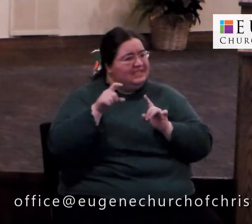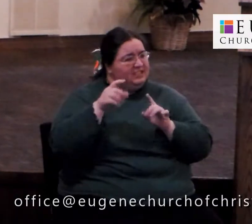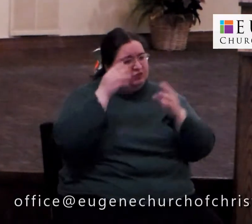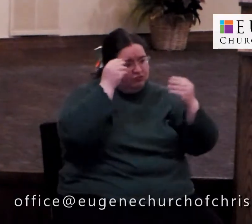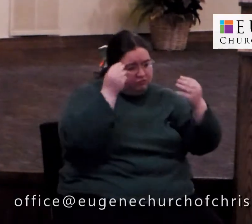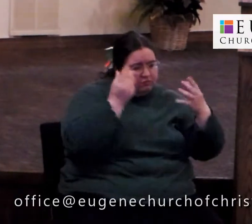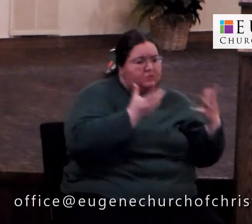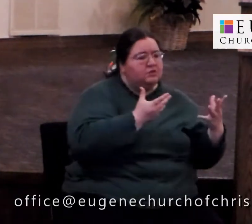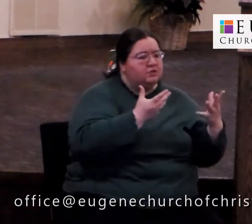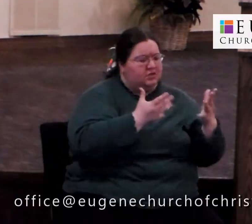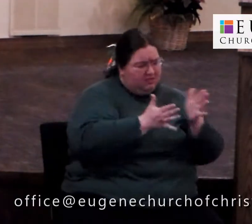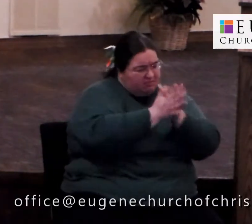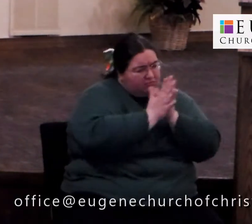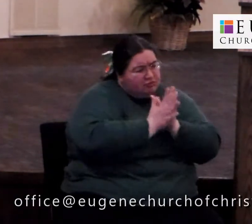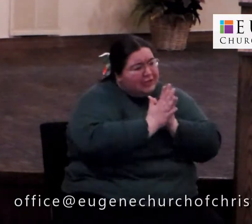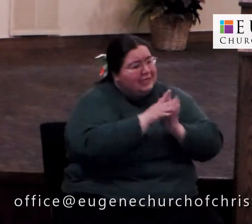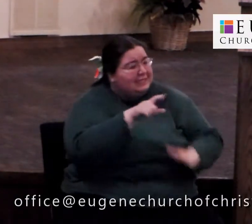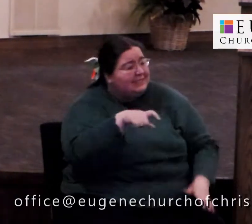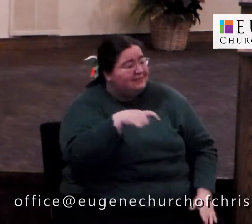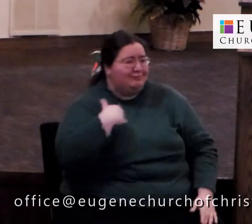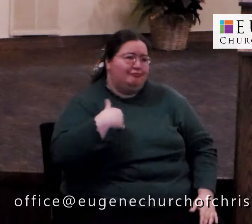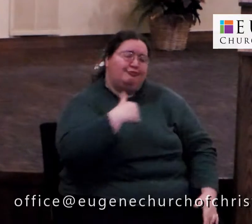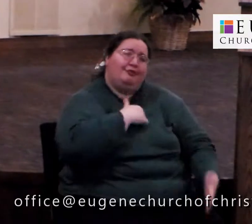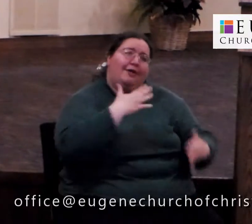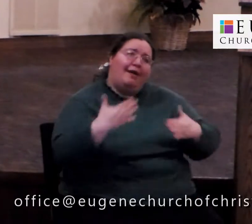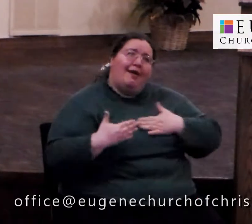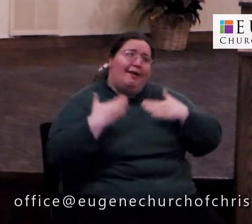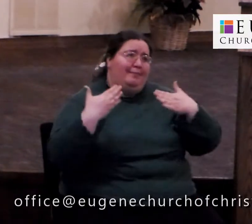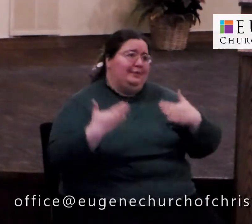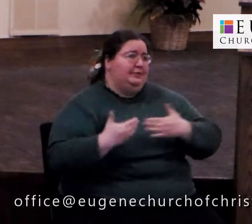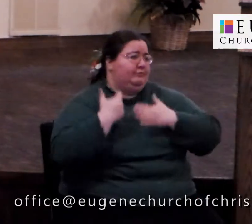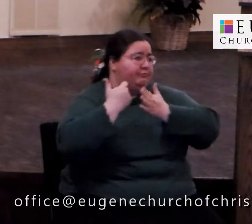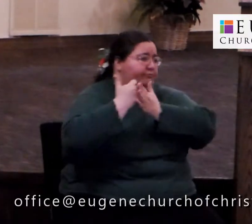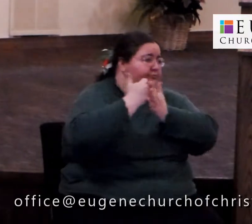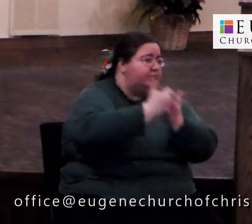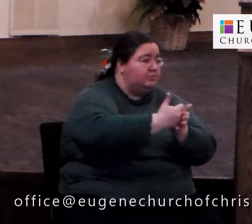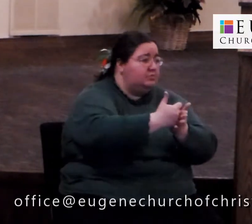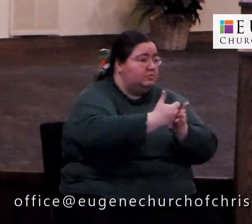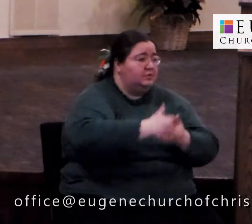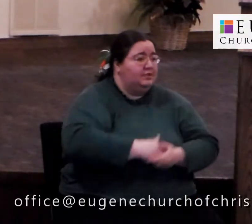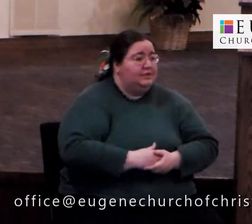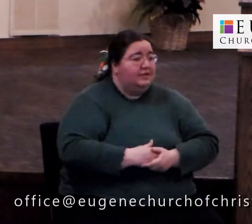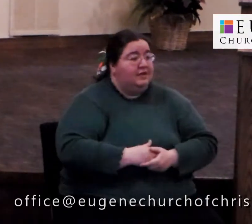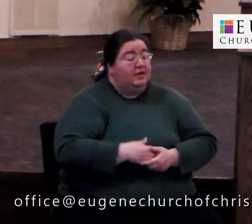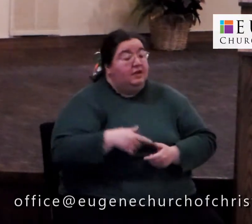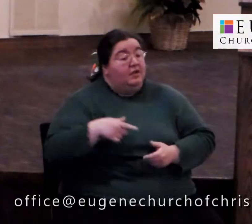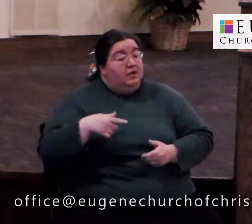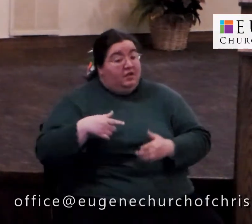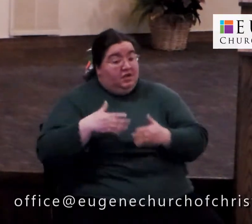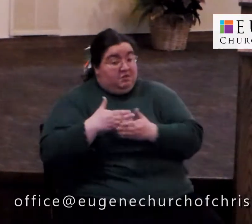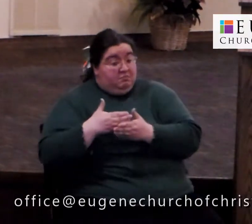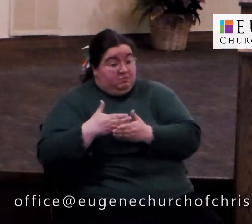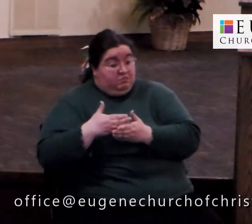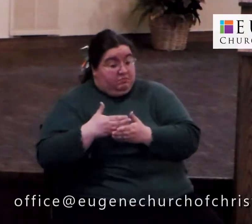morning, if there are just things that you need your church family to share in, things you need us to pray about, we are happy to do